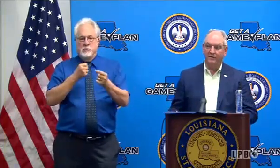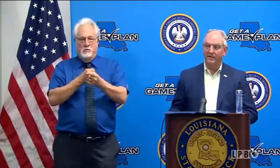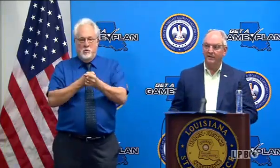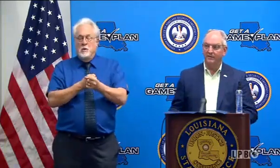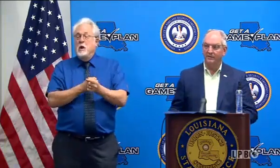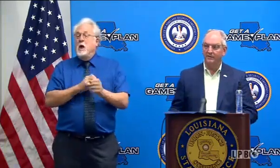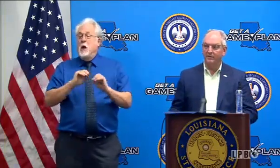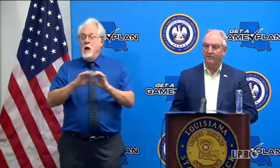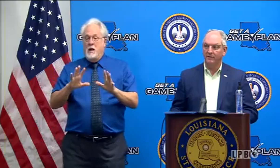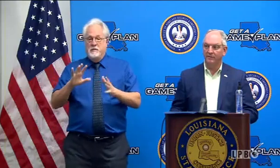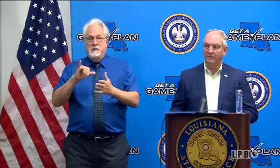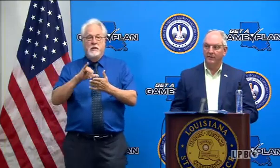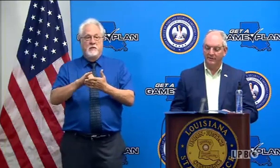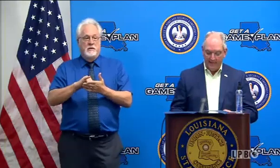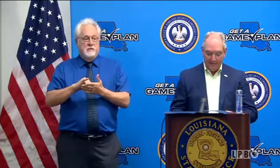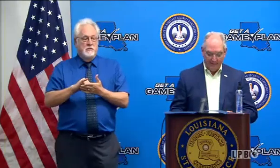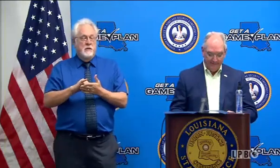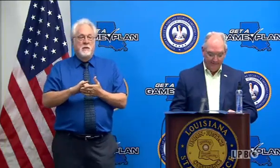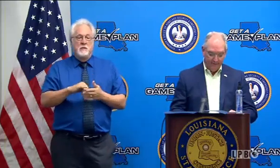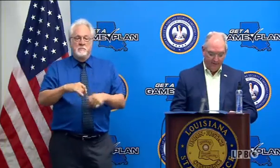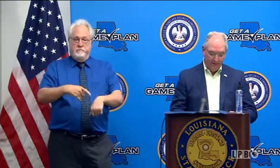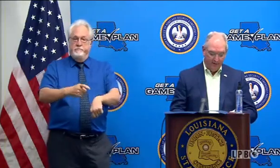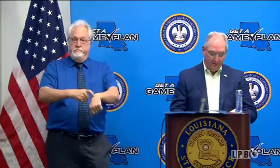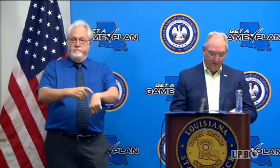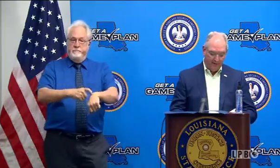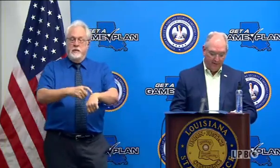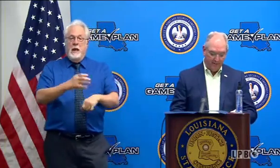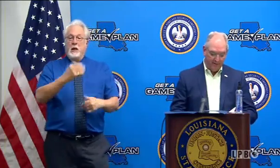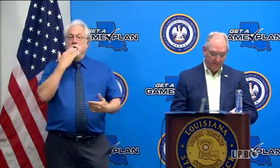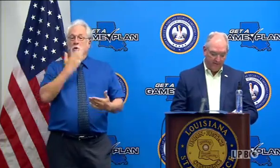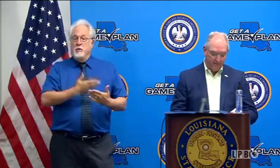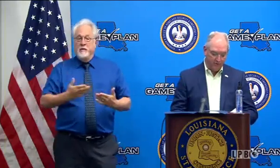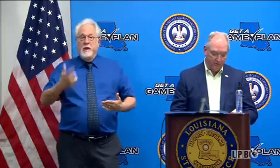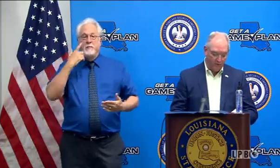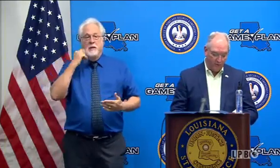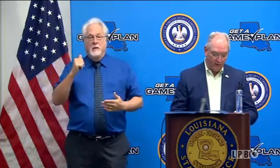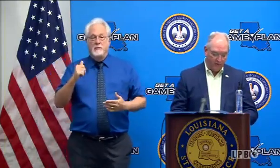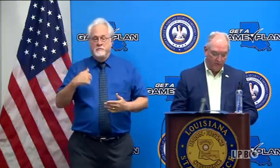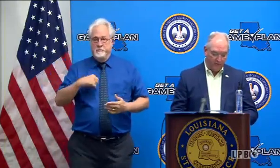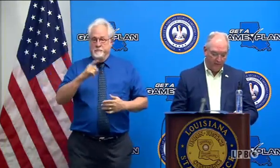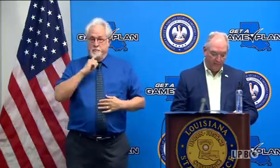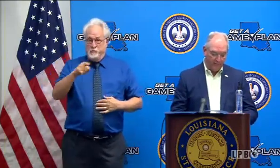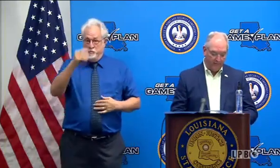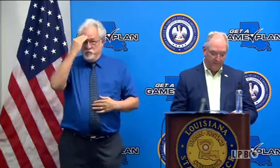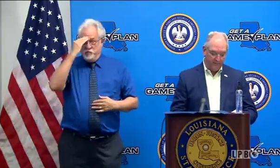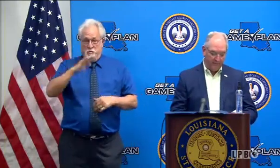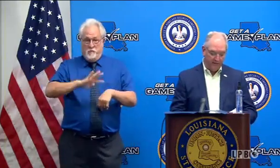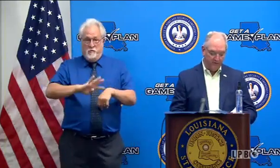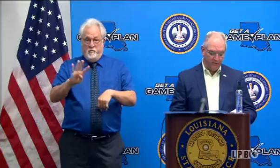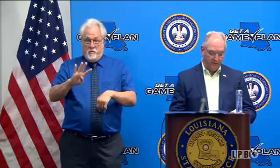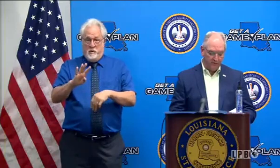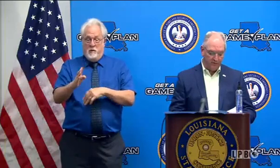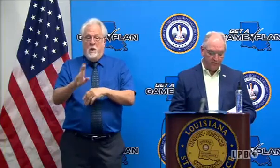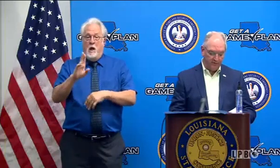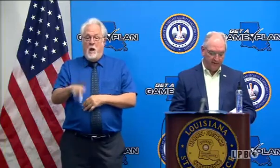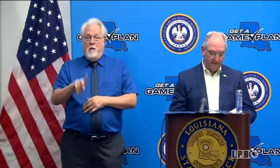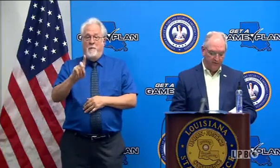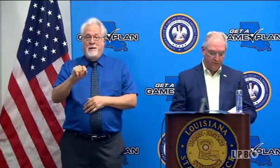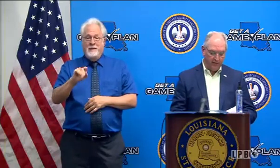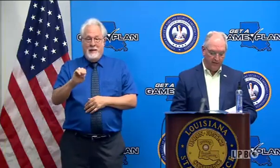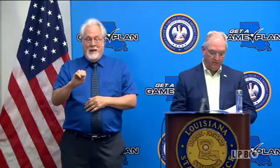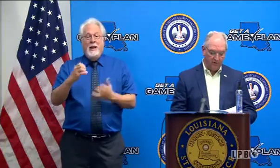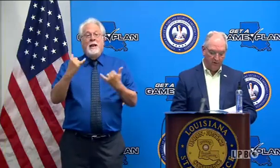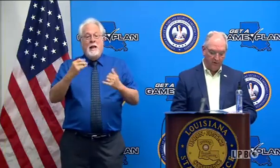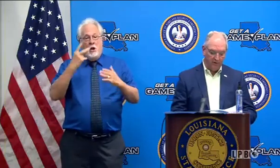And obviously this is timely and a good thing, because as I'm sure you're aware, the 4 p.m. update from the National Weather Service